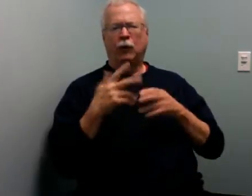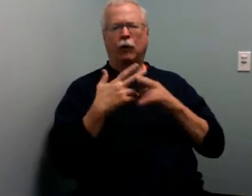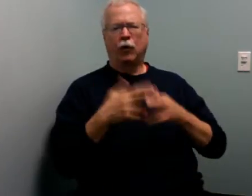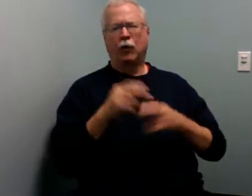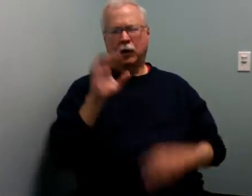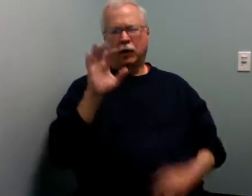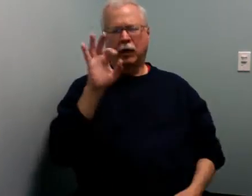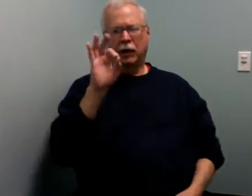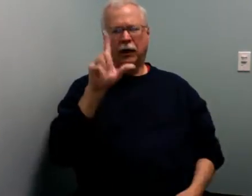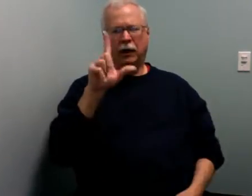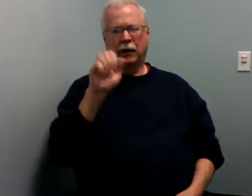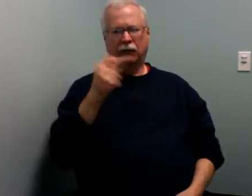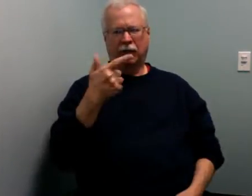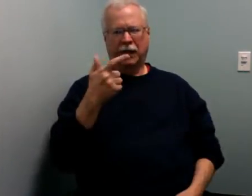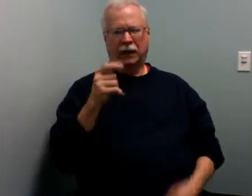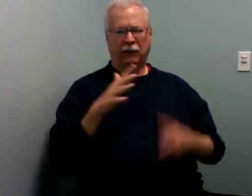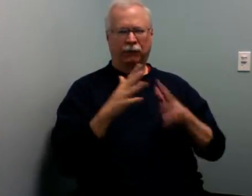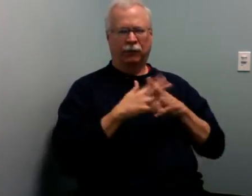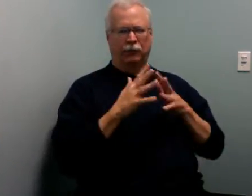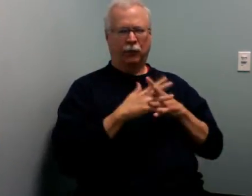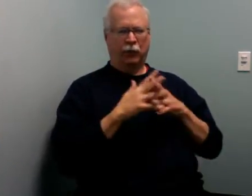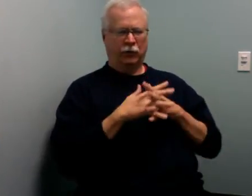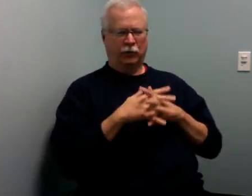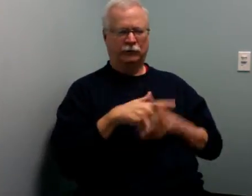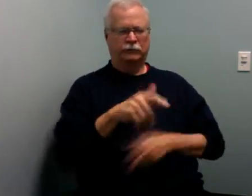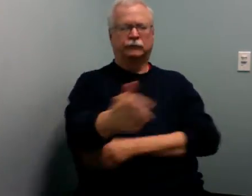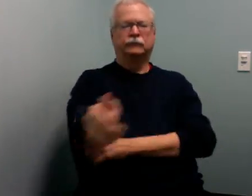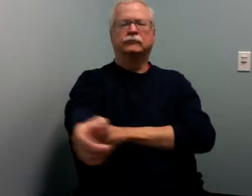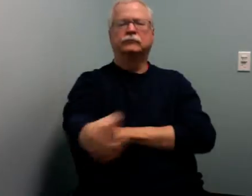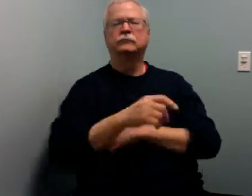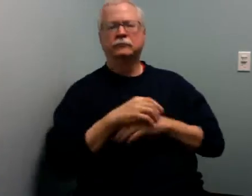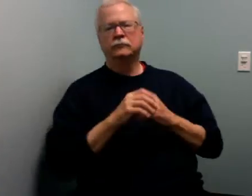So, again, it came to football season.